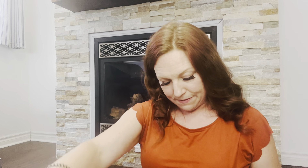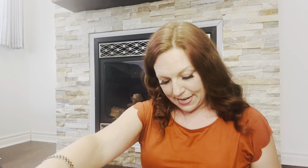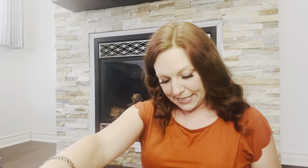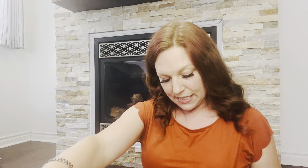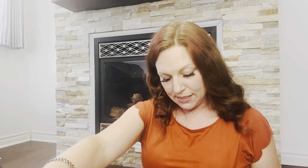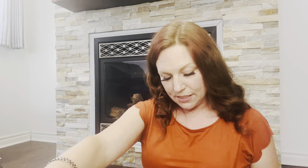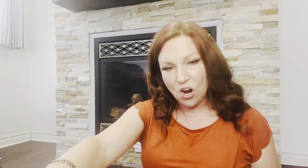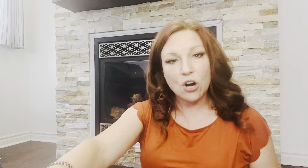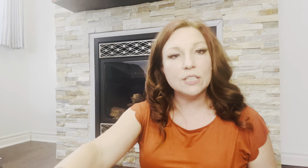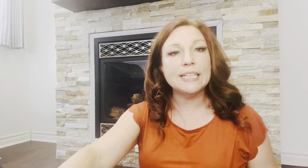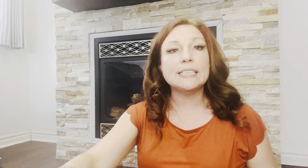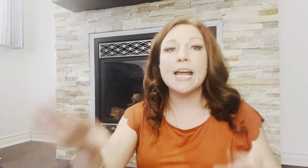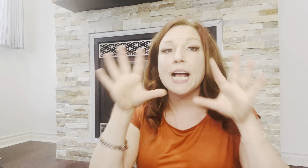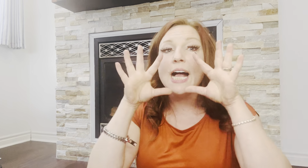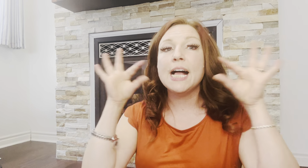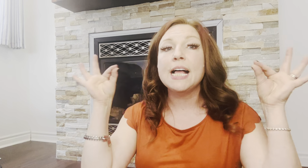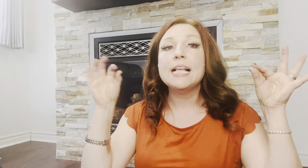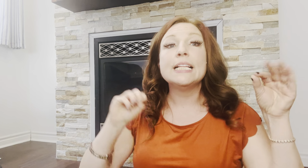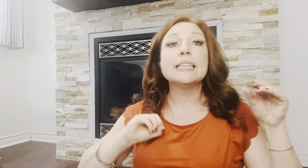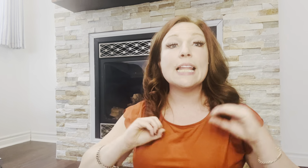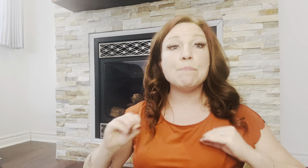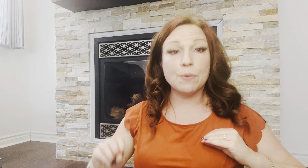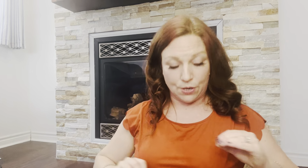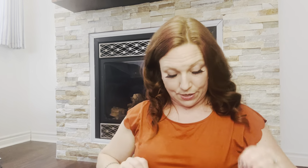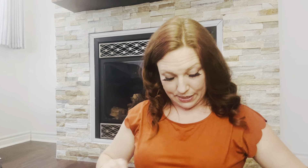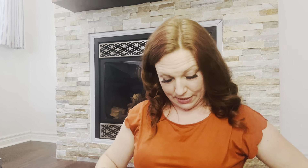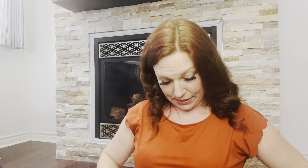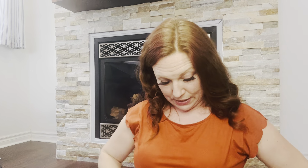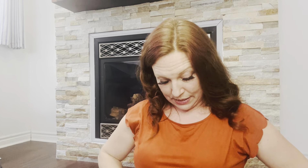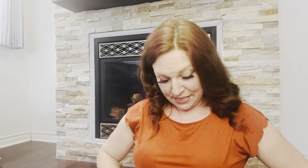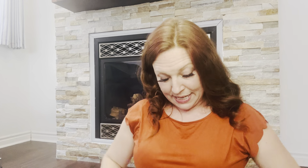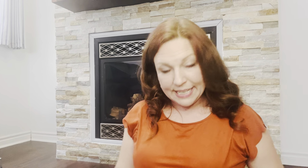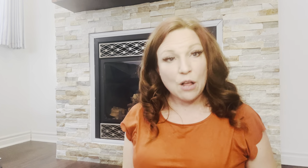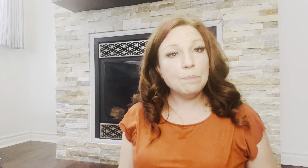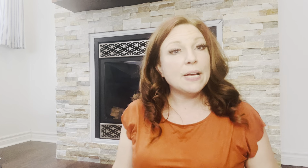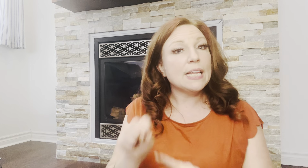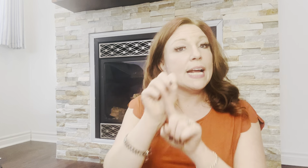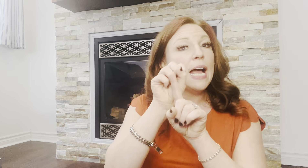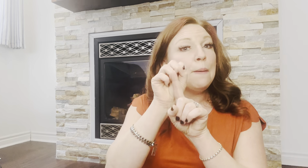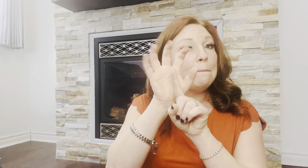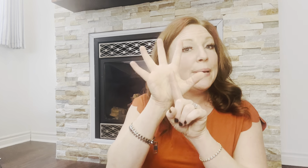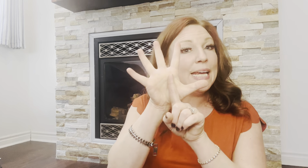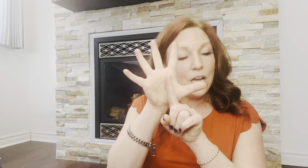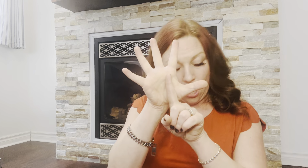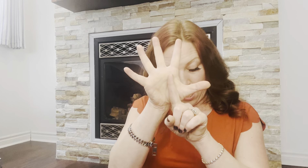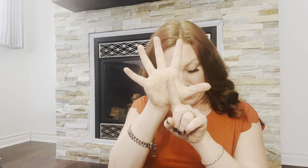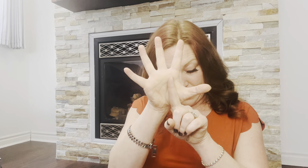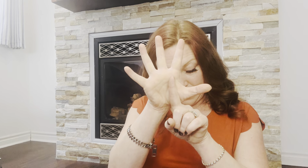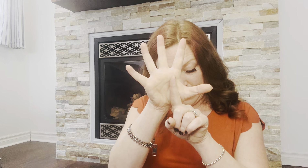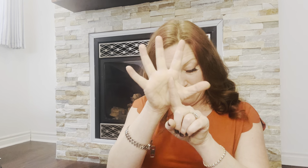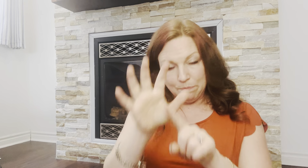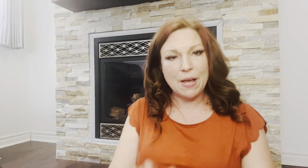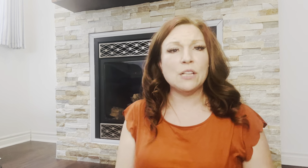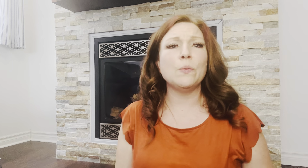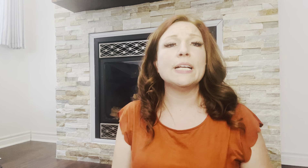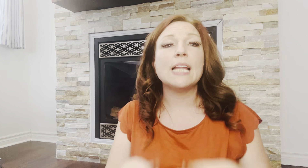elephant, snarling like a leopard, yelping like a peacock, bellowing like